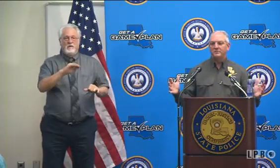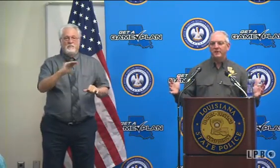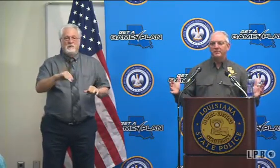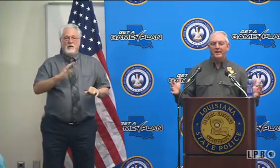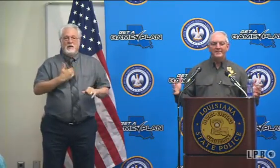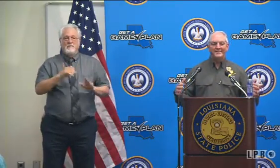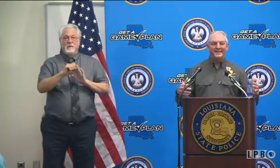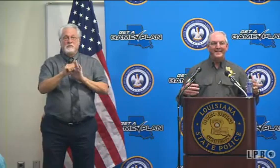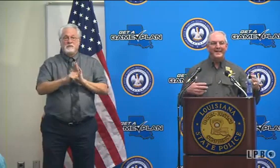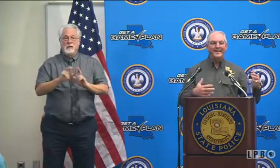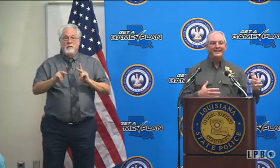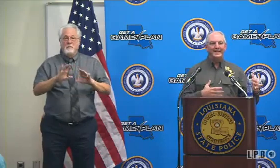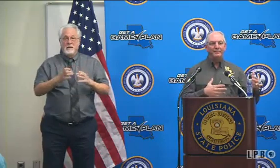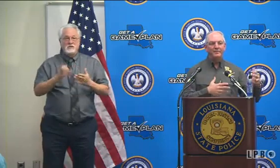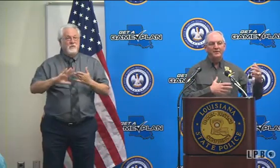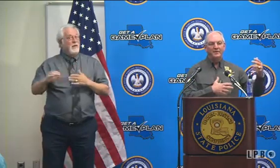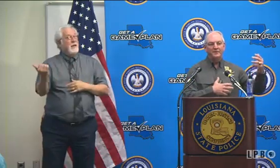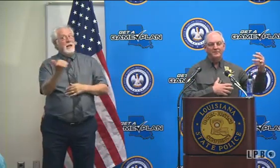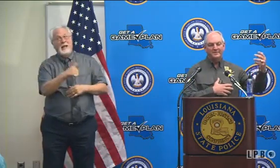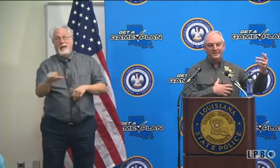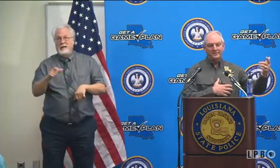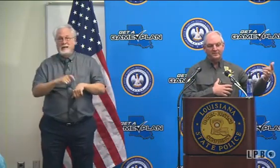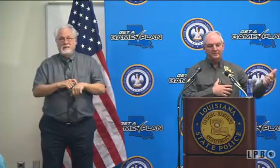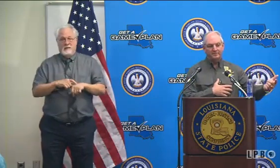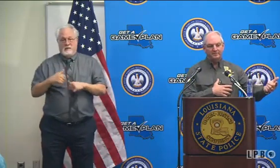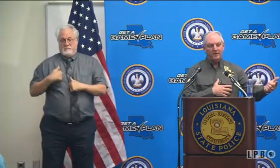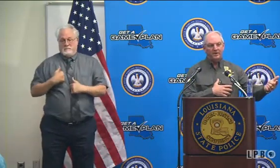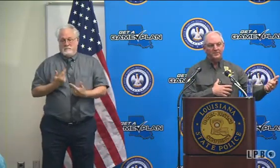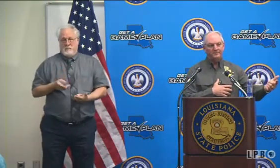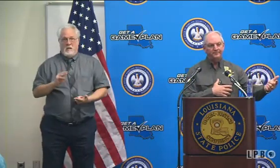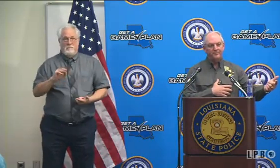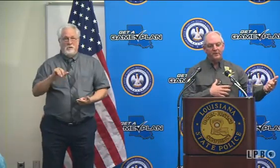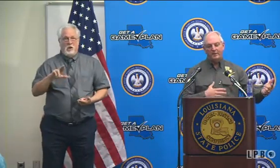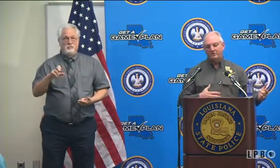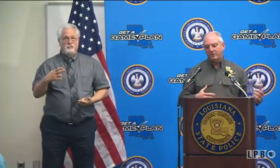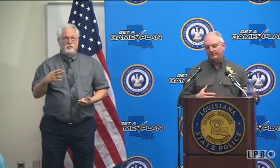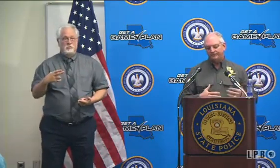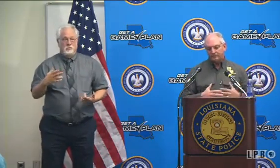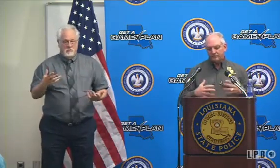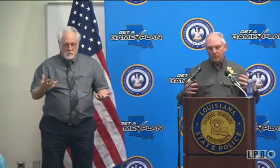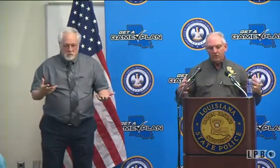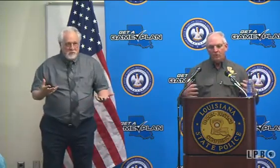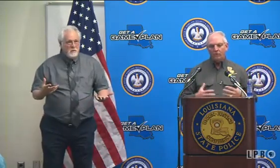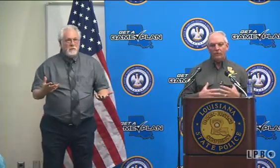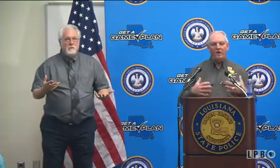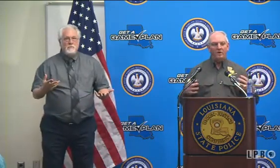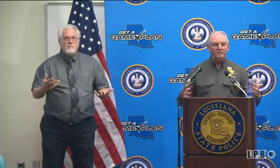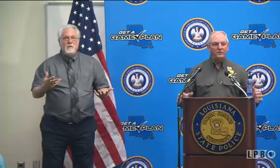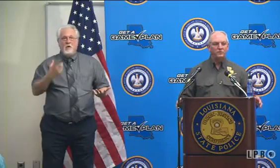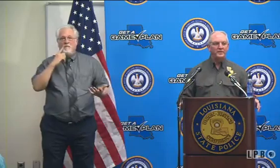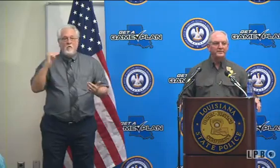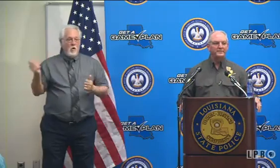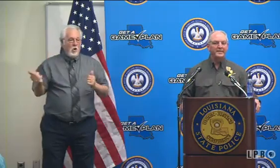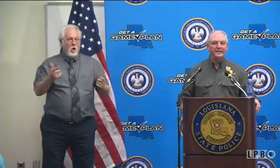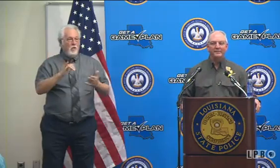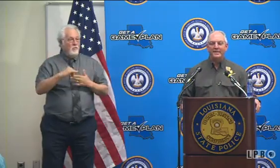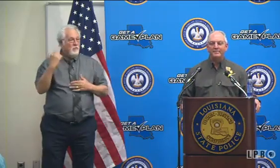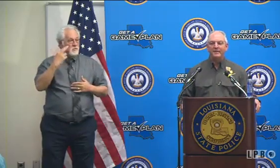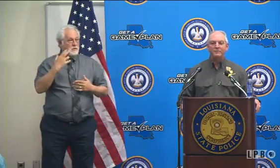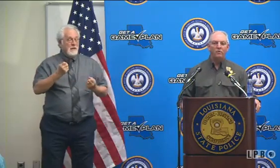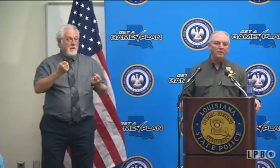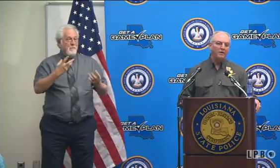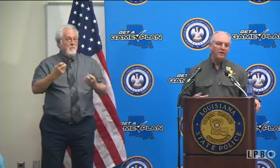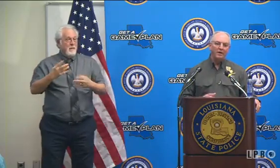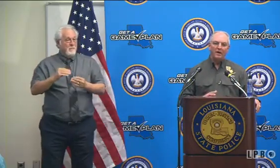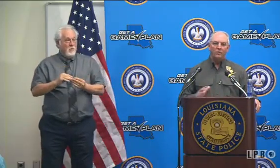of our state's population than at any time since March. And so for all of those reasons and many,